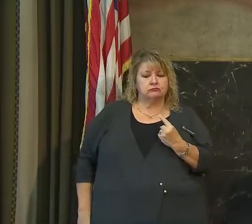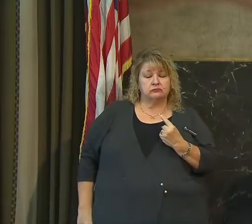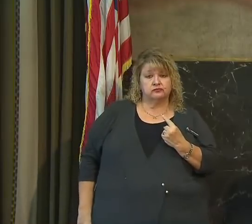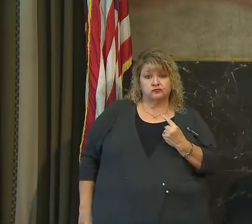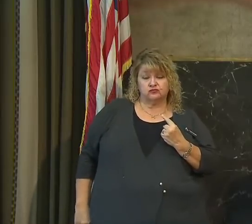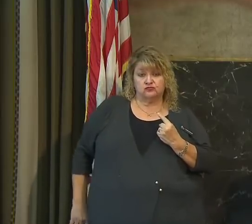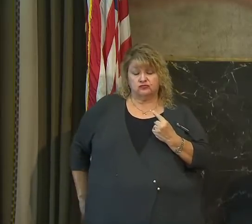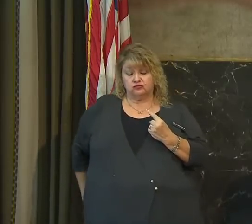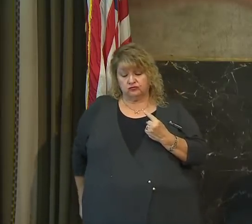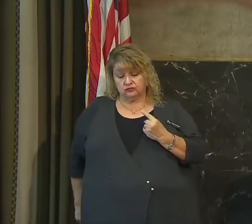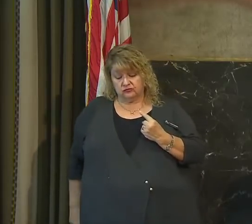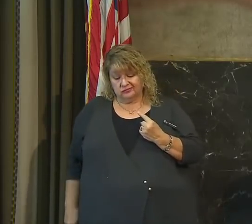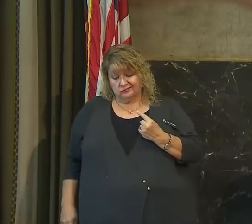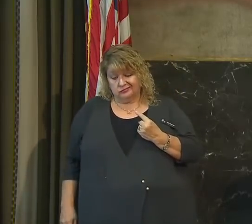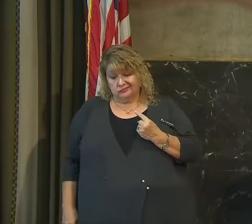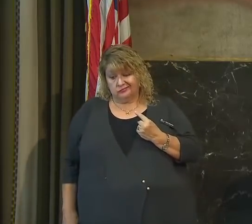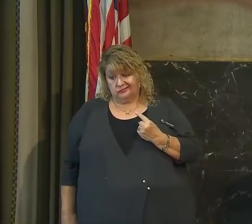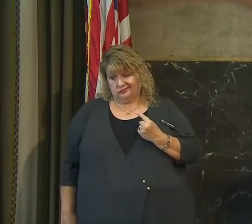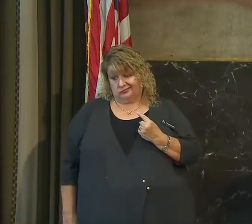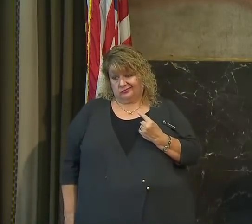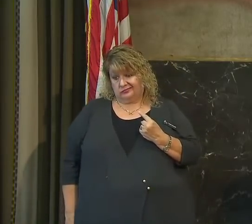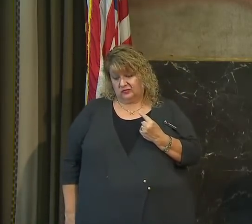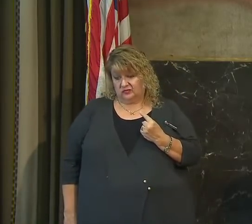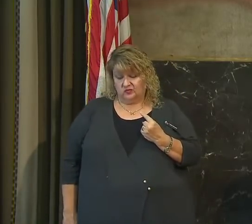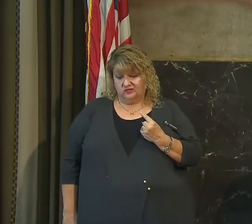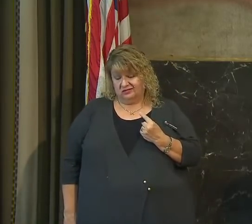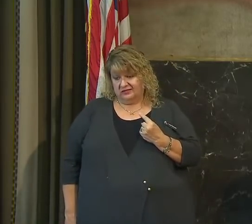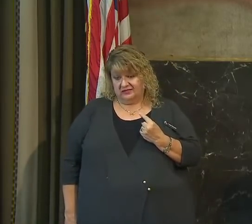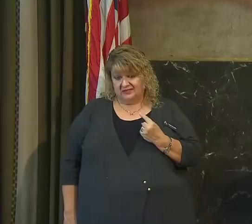It really doesn't even qualify as an